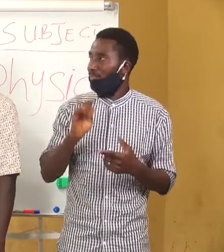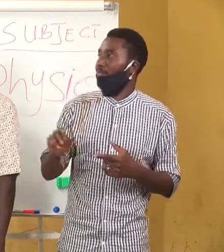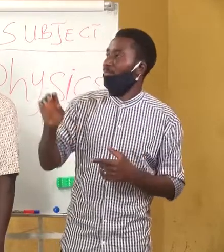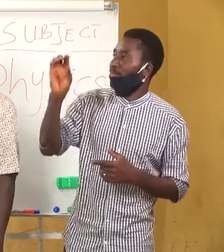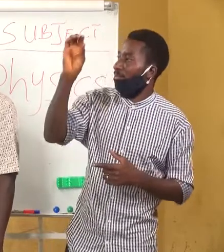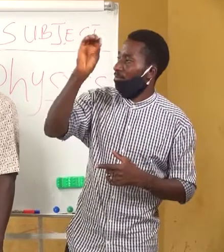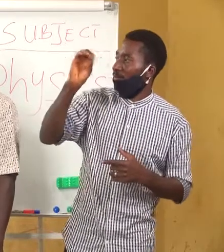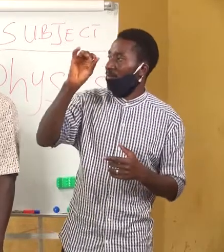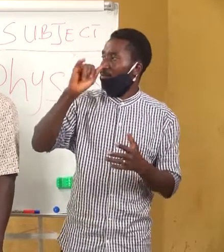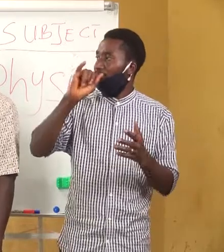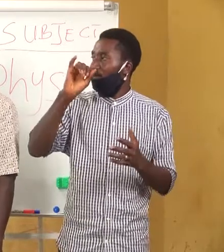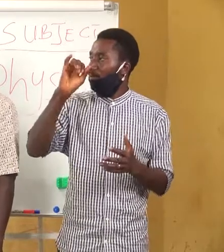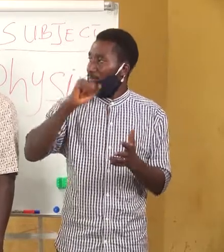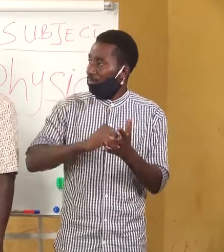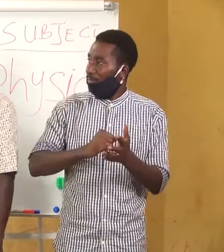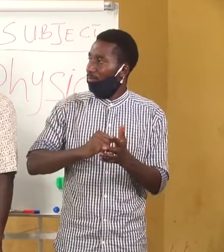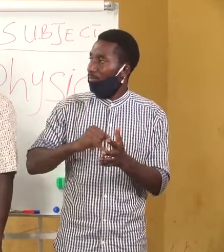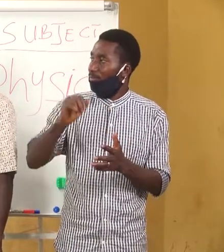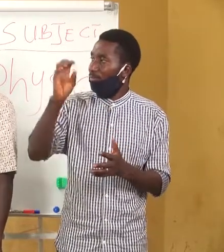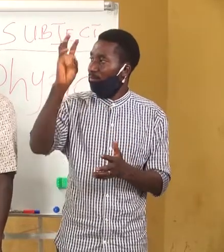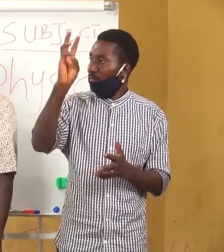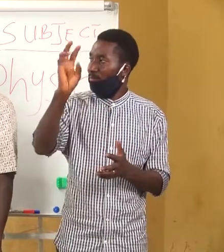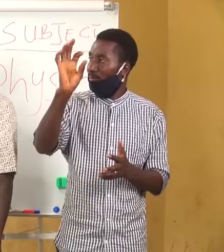5, and which will give us